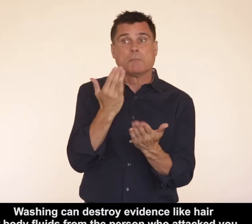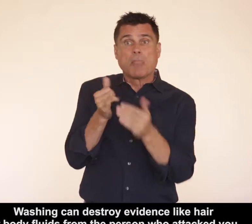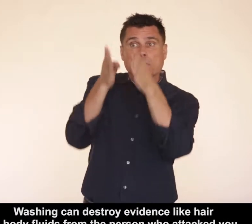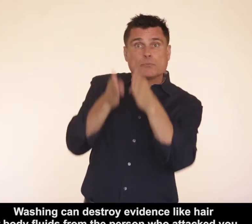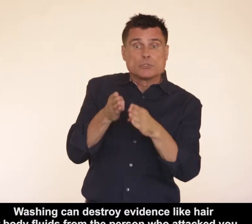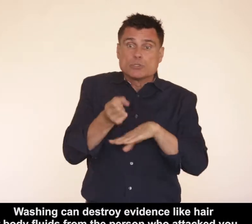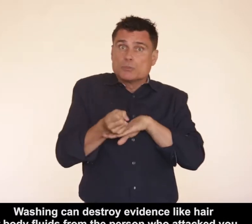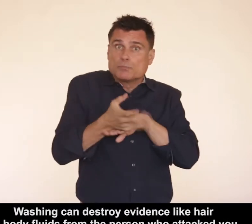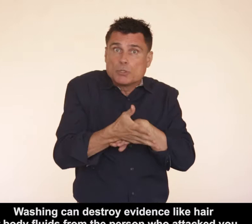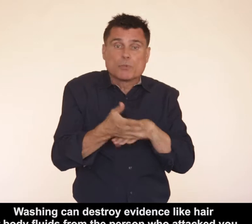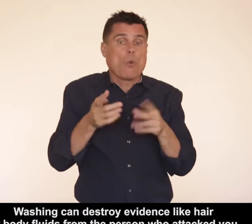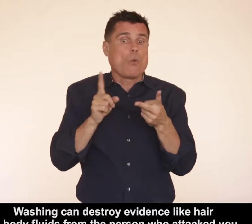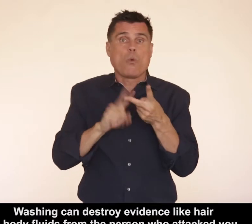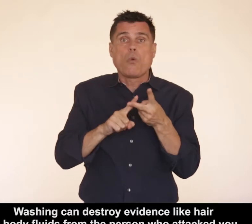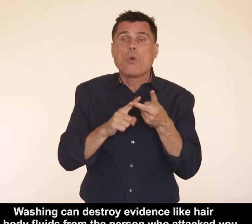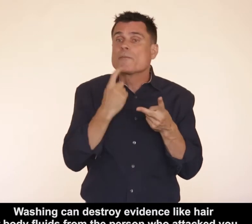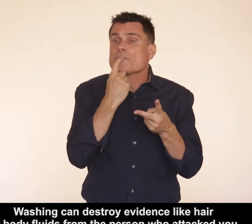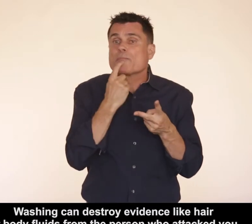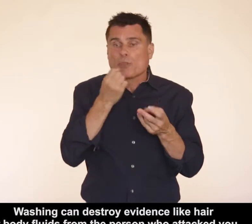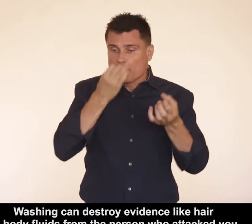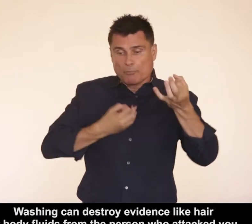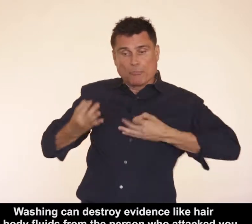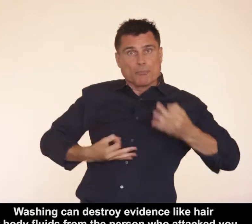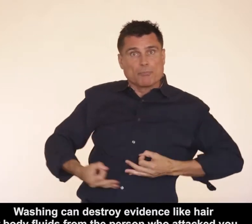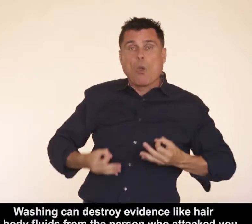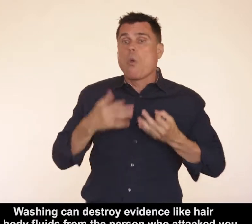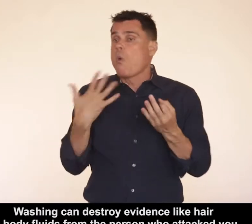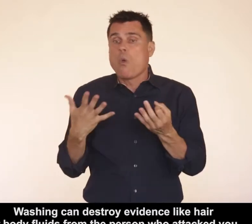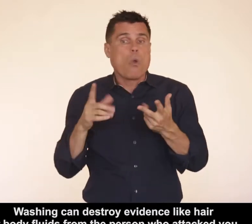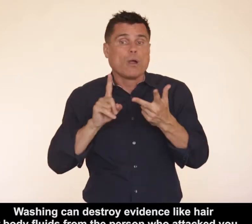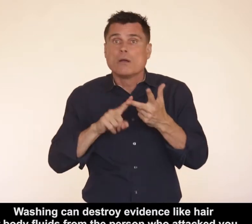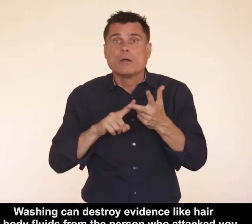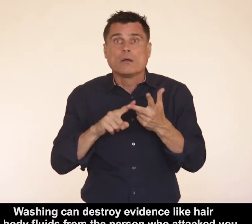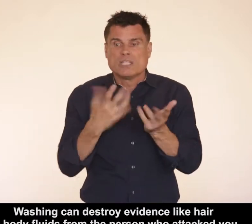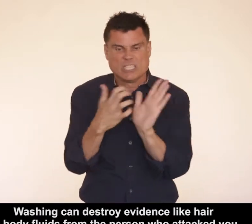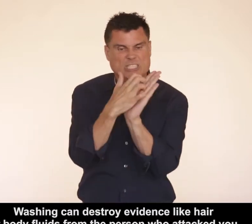Washing can destroy evidence like hair or body fluids from the person who attacked you.